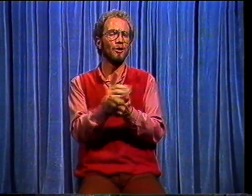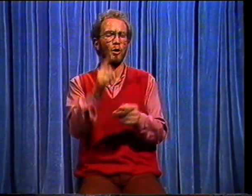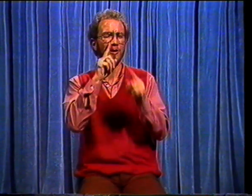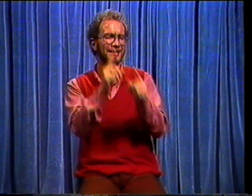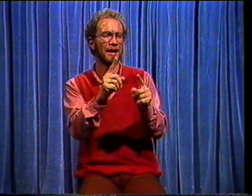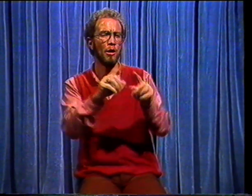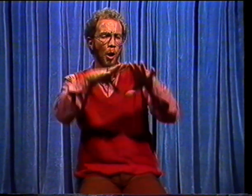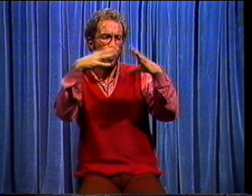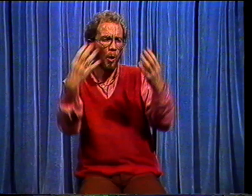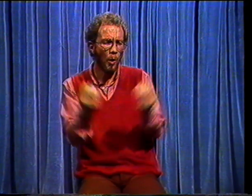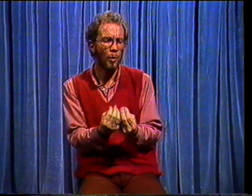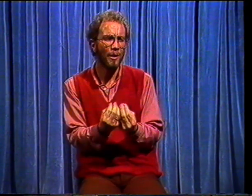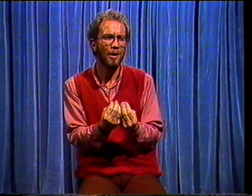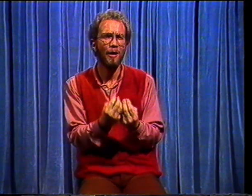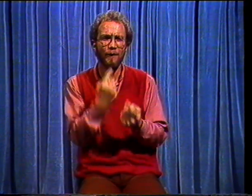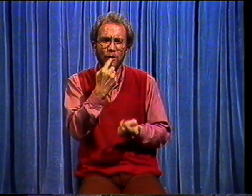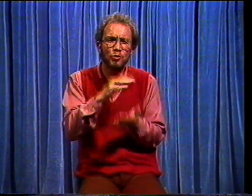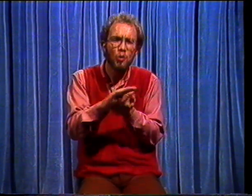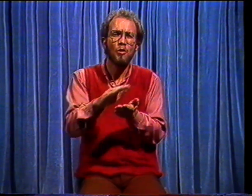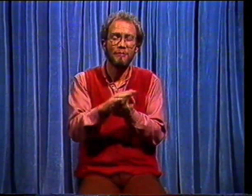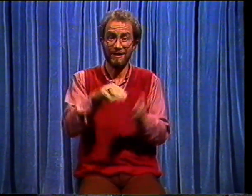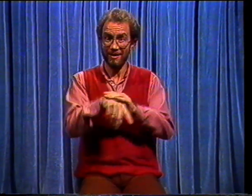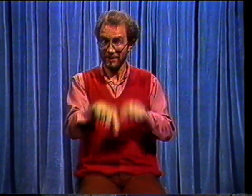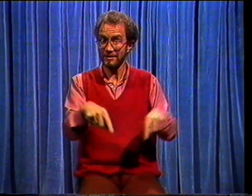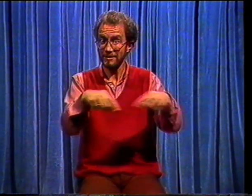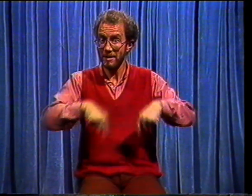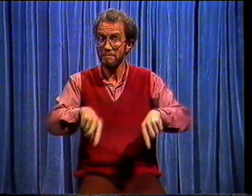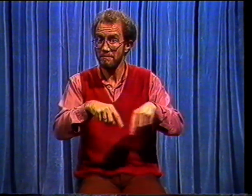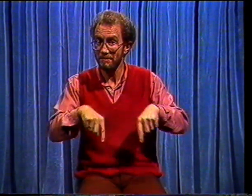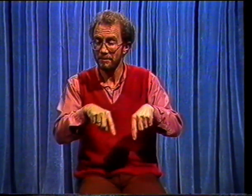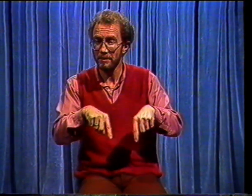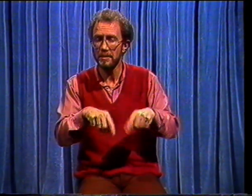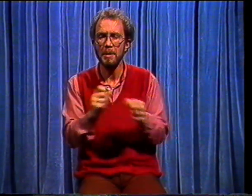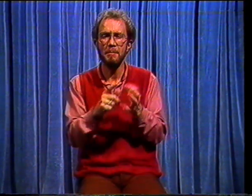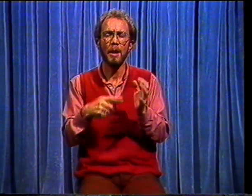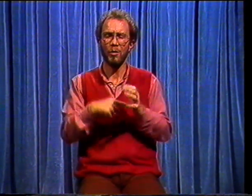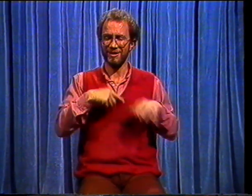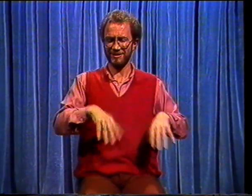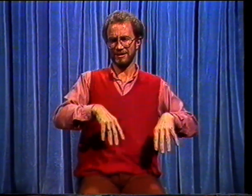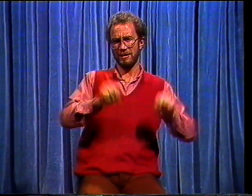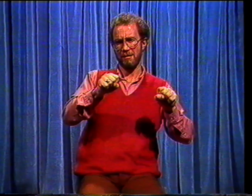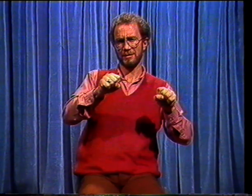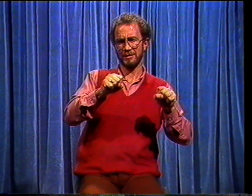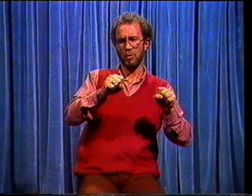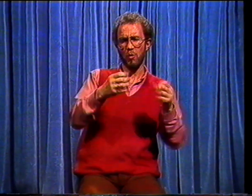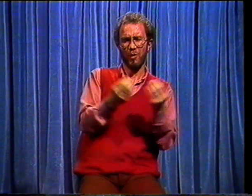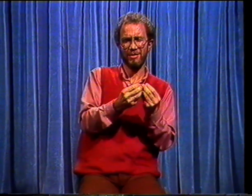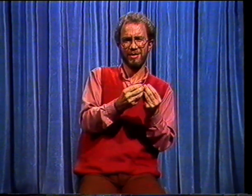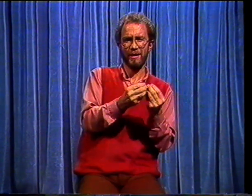Actually, you're going to see the whole of the story in this tape. But we'll start off with